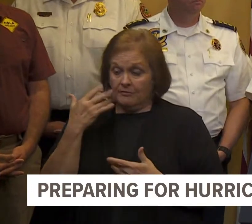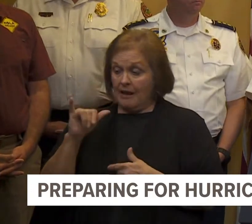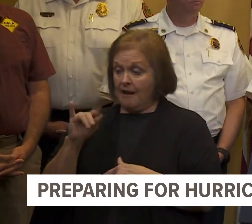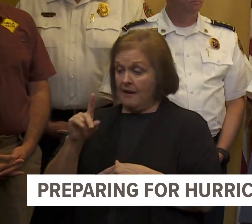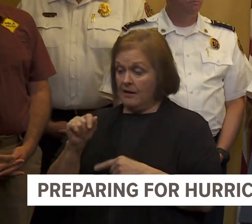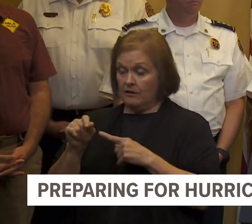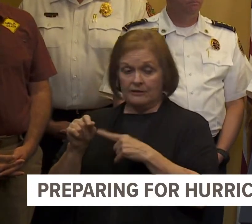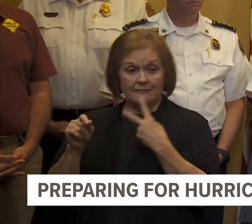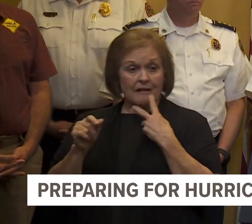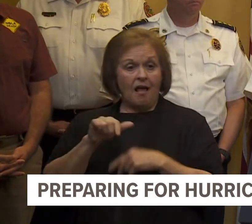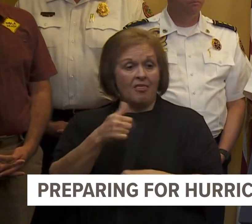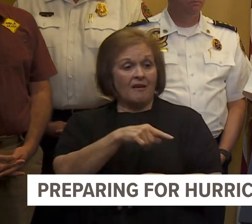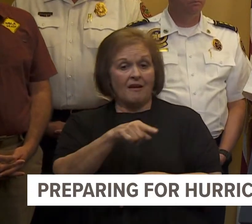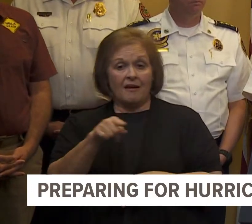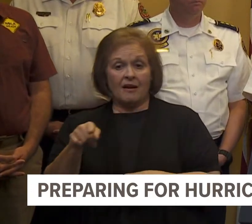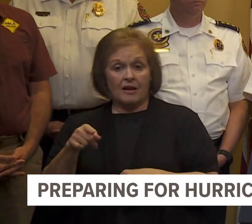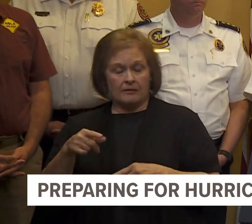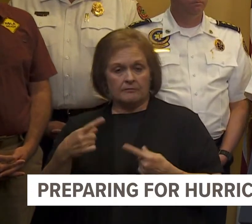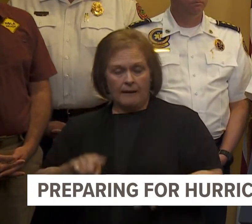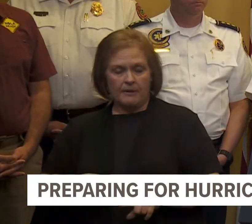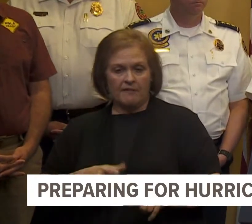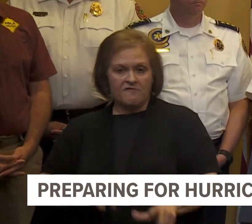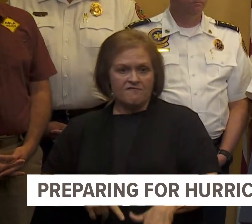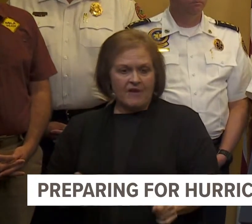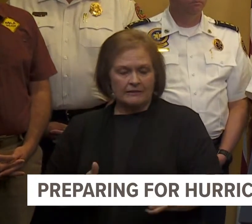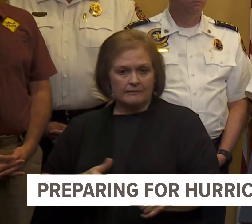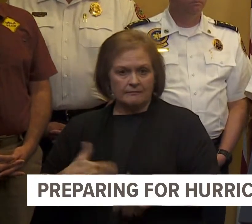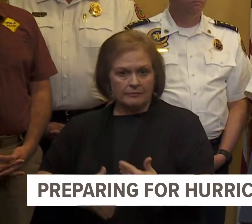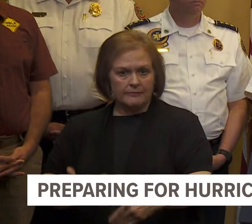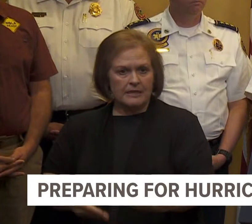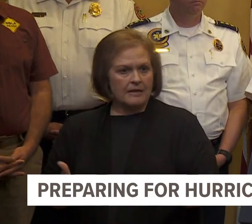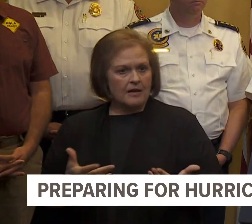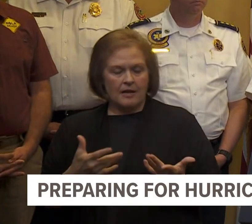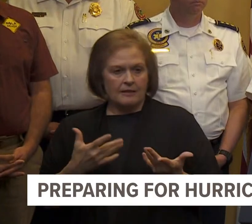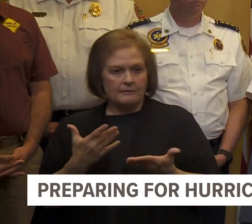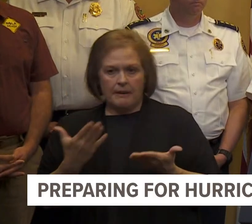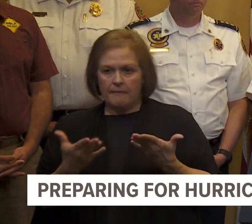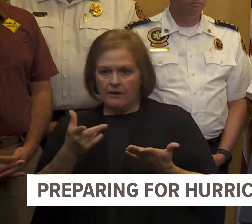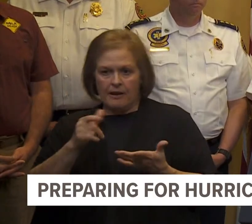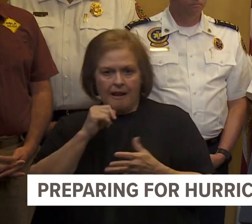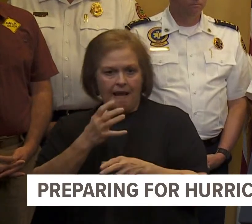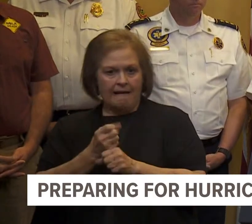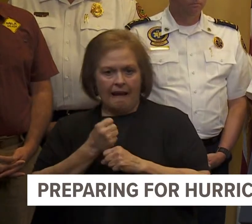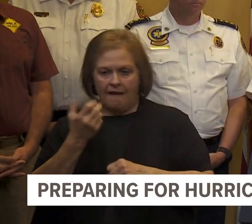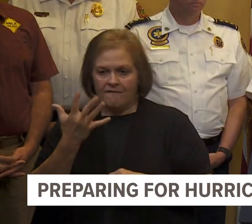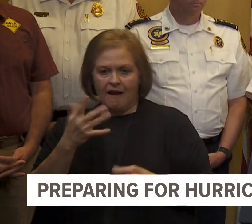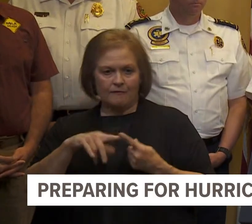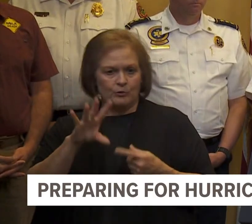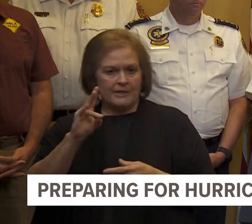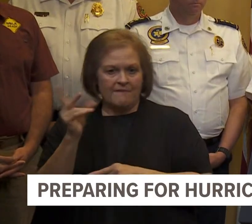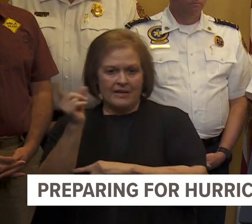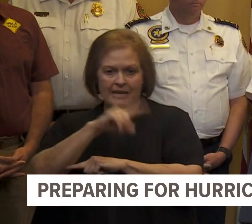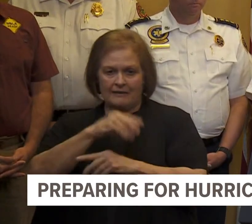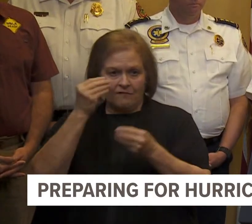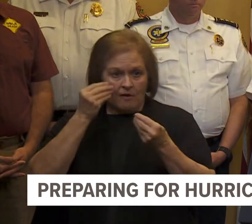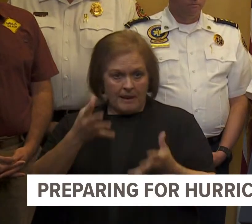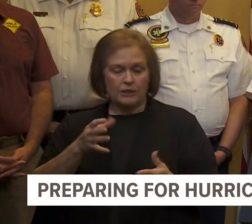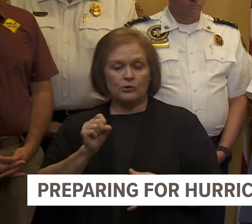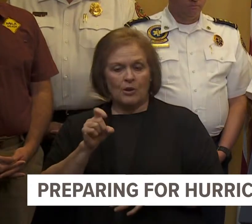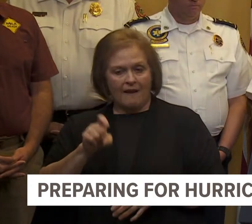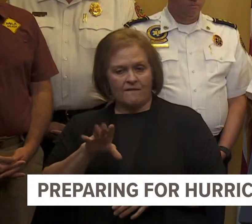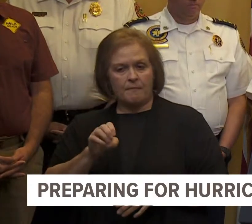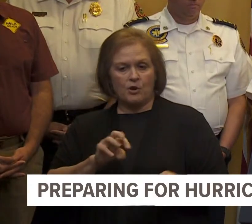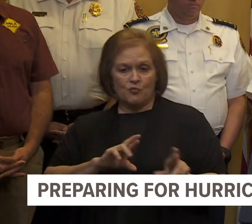we've seen with other storms and rapid intensification, people aren't going to get the 5 to 7 days that they're thinking they're going to have. So be ready